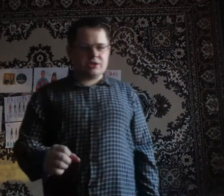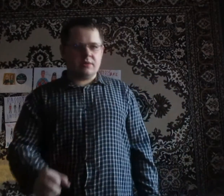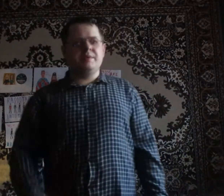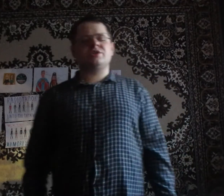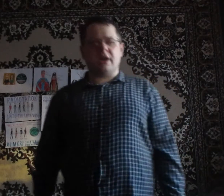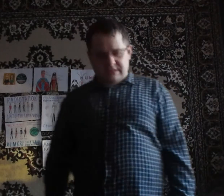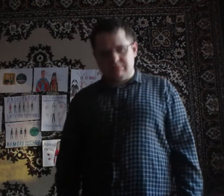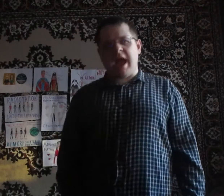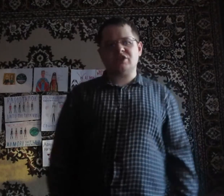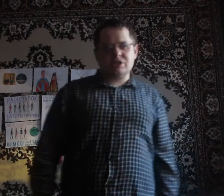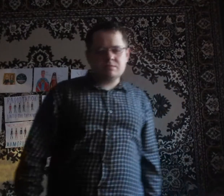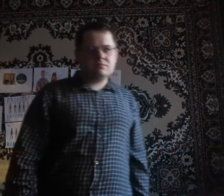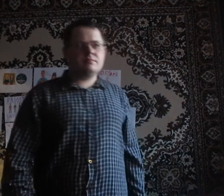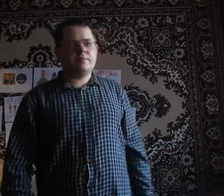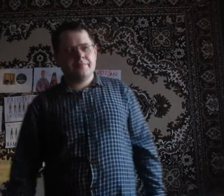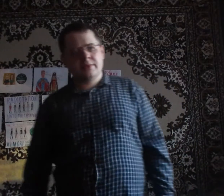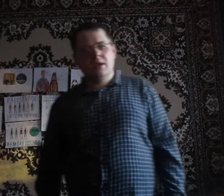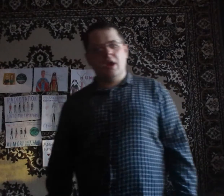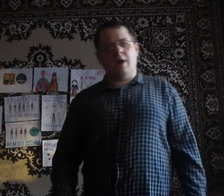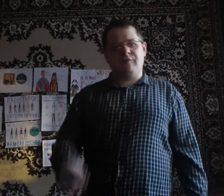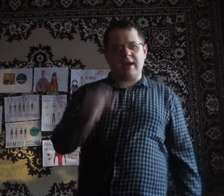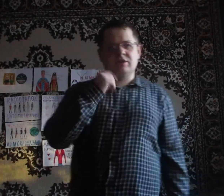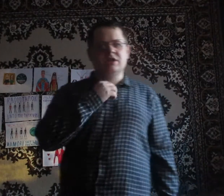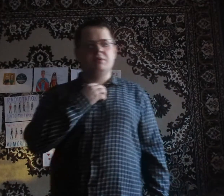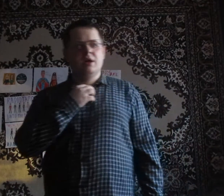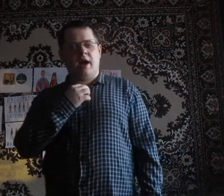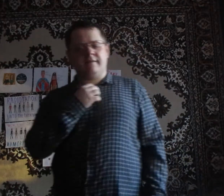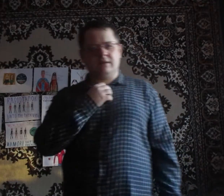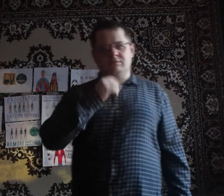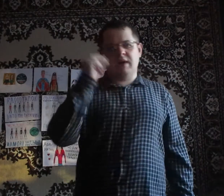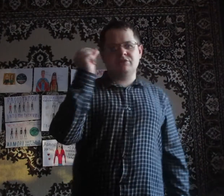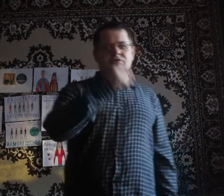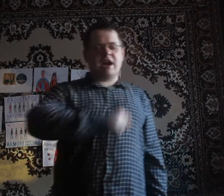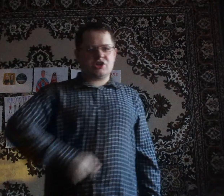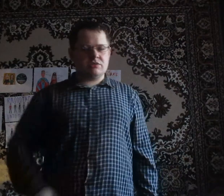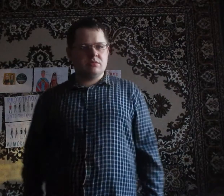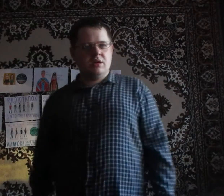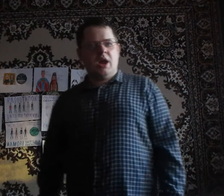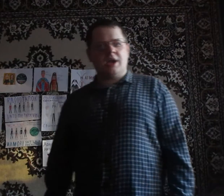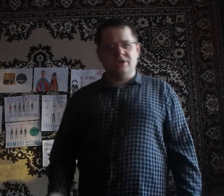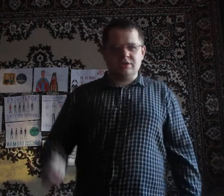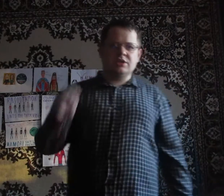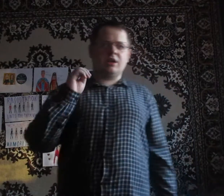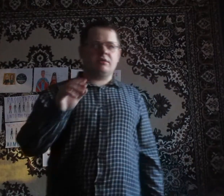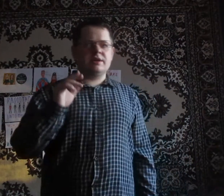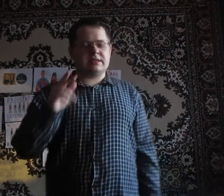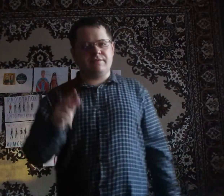personal bitch, I smash. I fuck you him, my crash. I kick you kick and race the